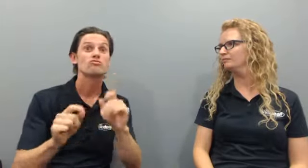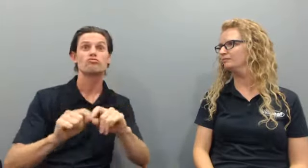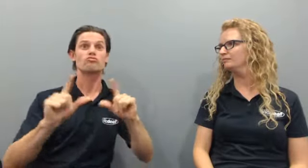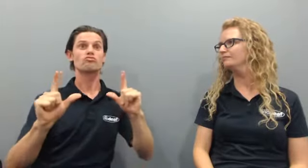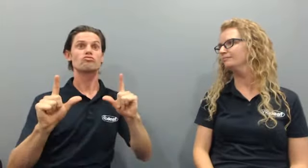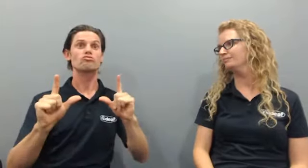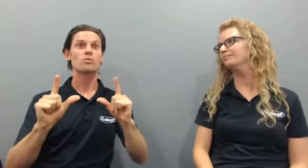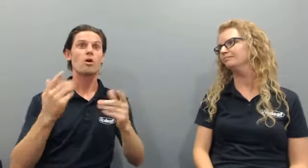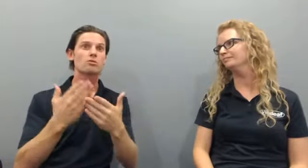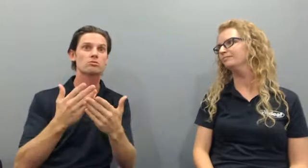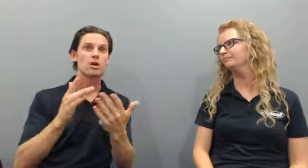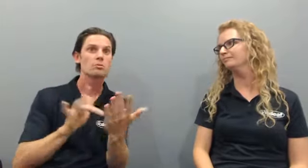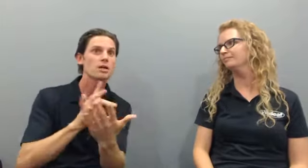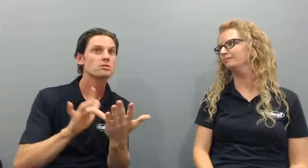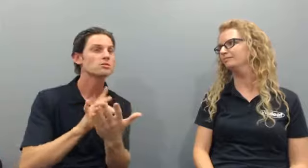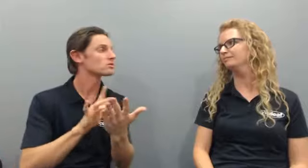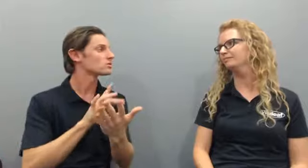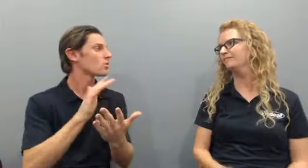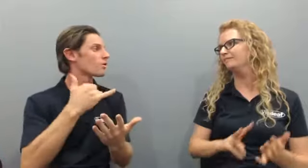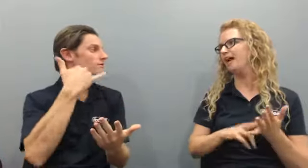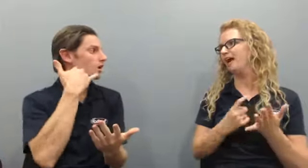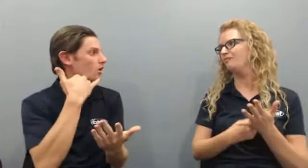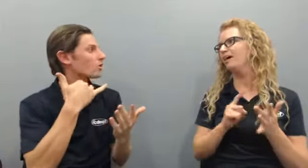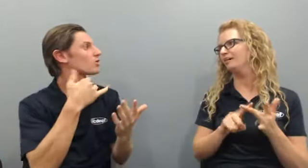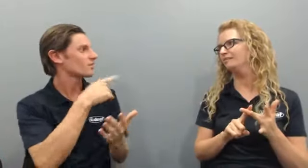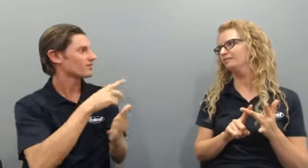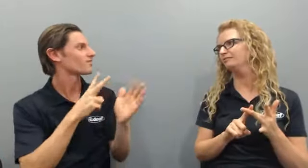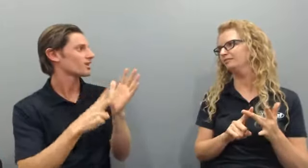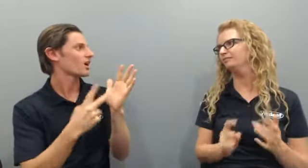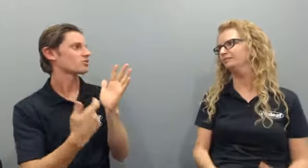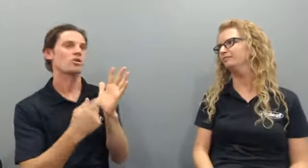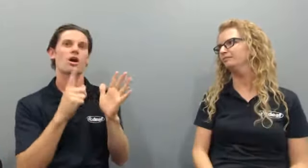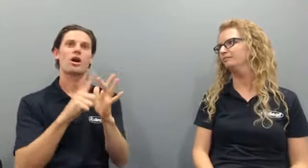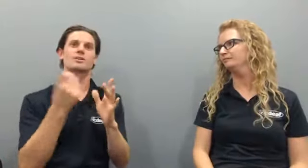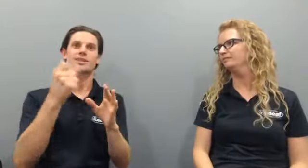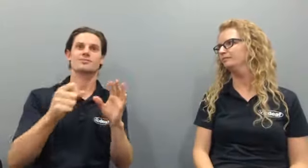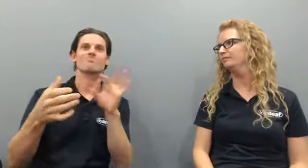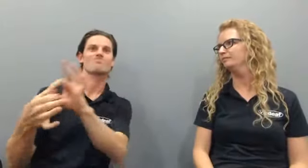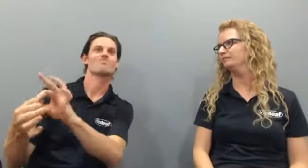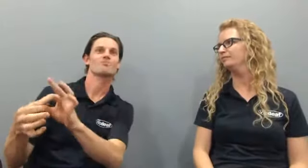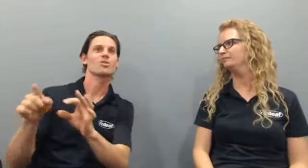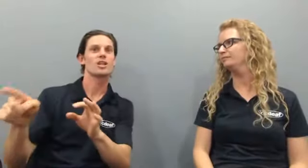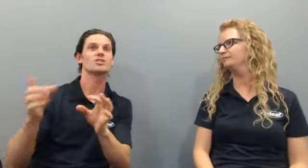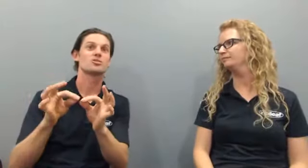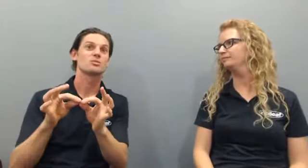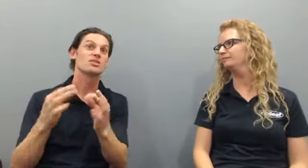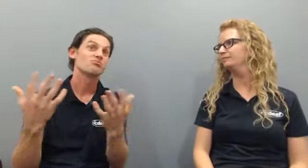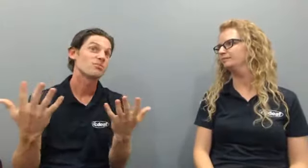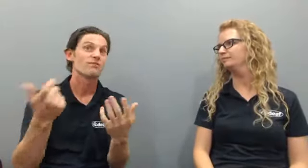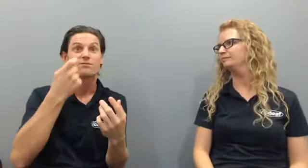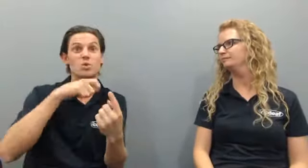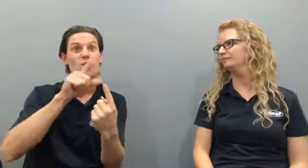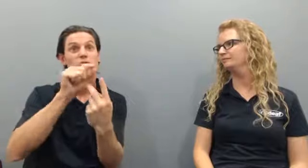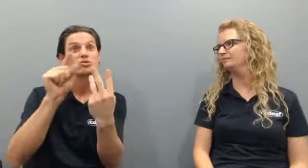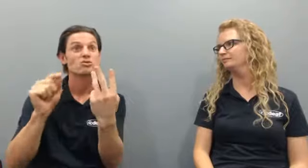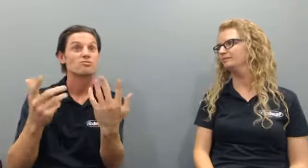you can always use technology. You can use VRI interpreting, video remote interpreting, and still engage that same